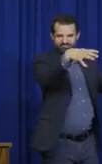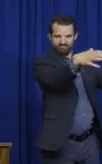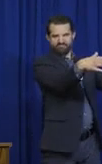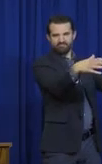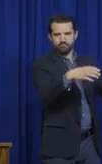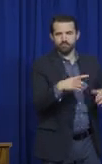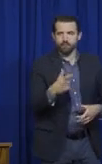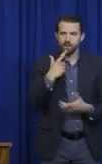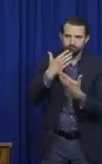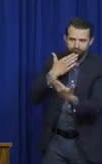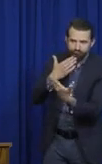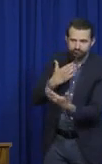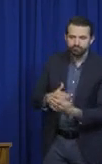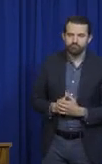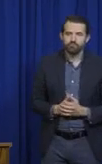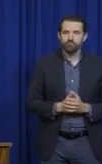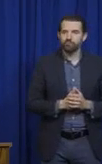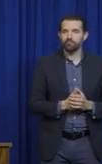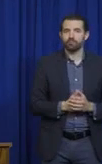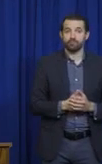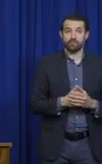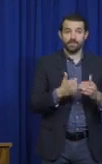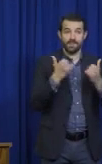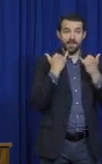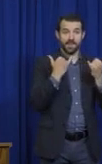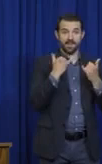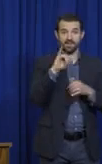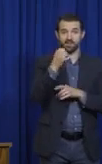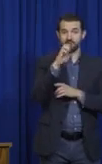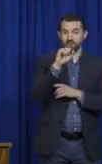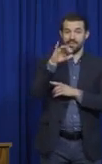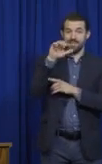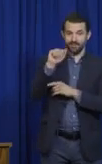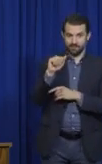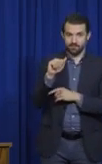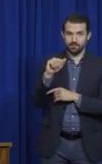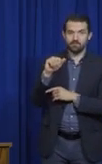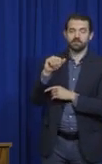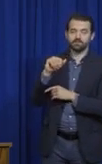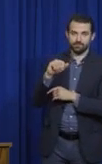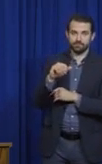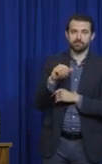go now to Jessica Piper over at the BDN. Go ahead, Jessica.